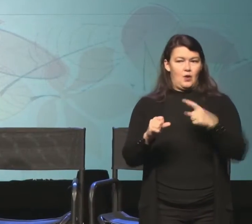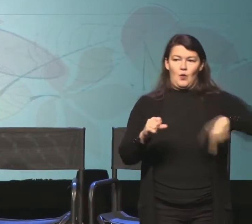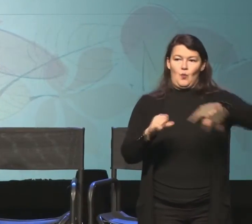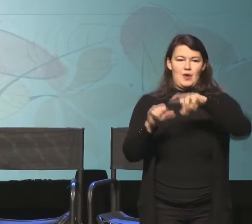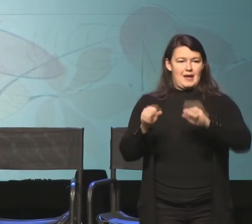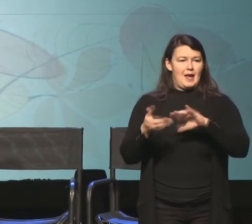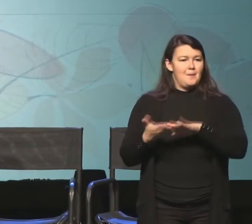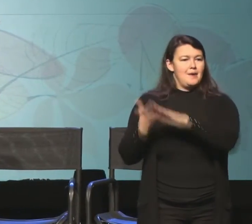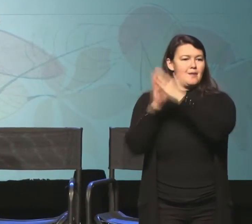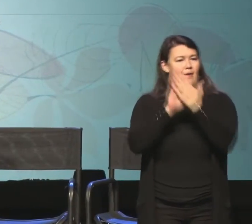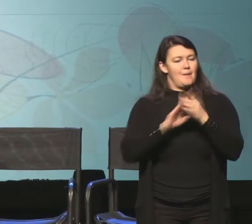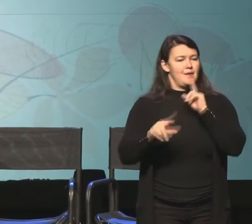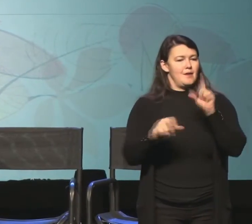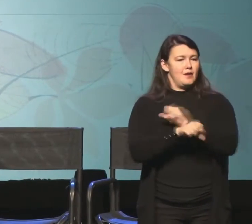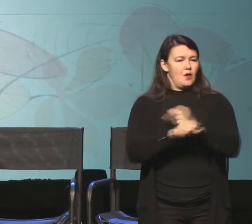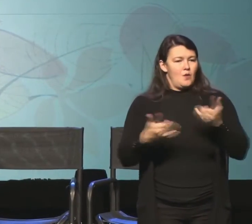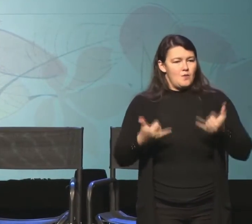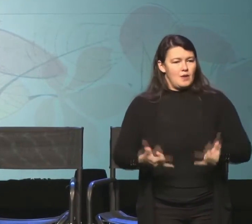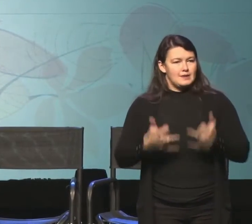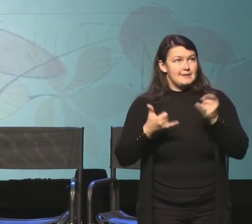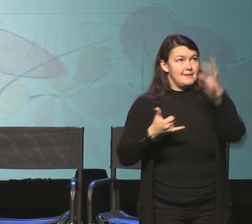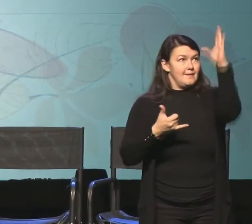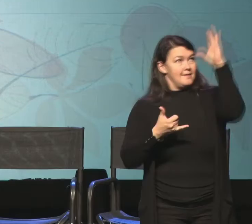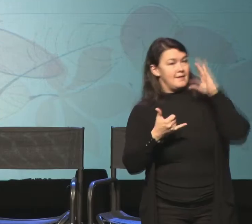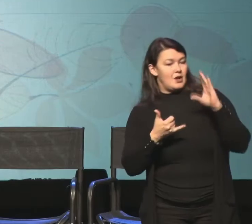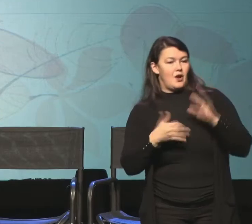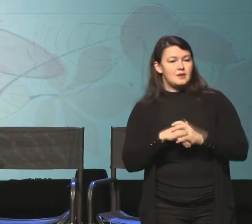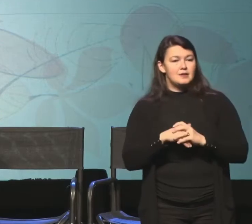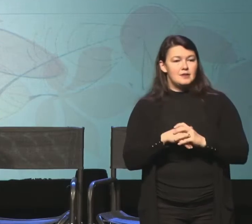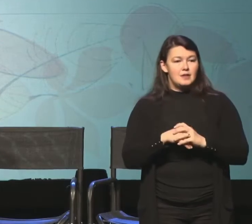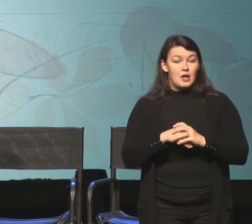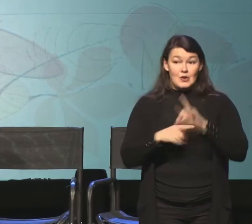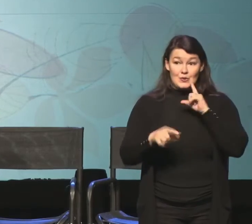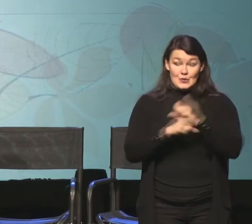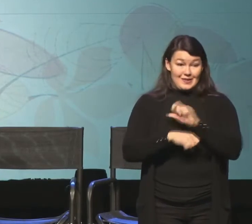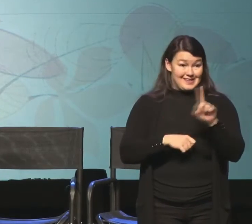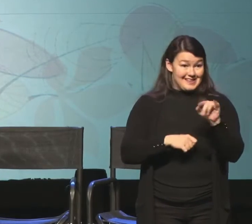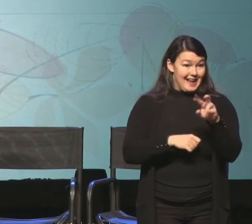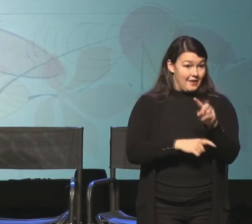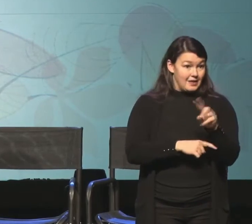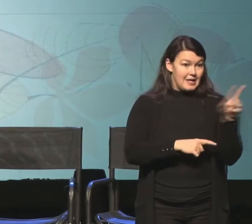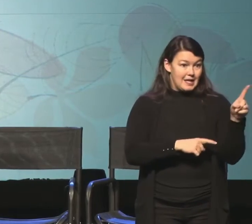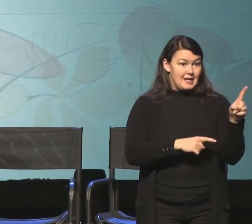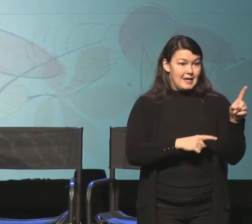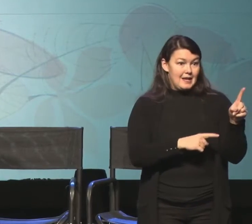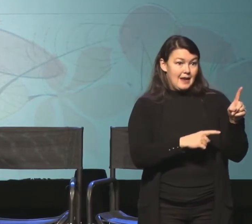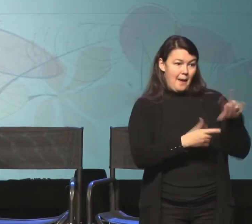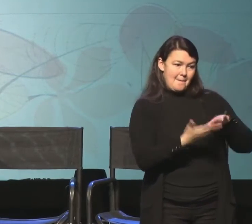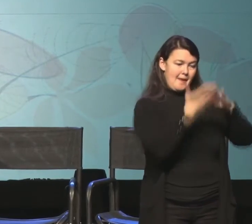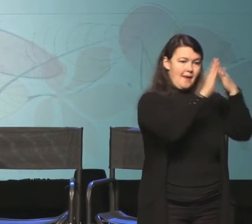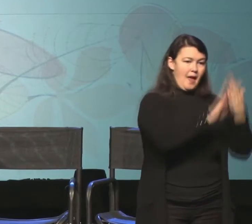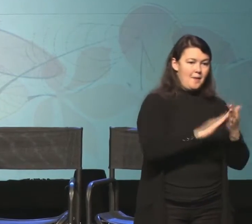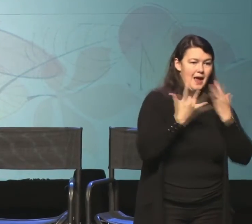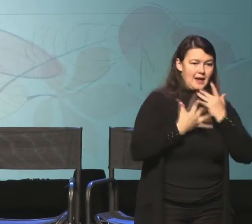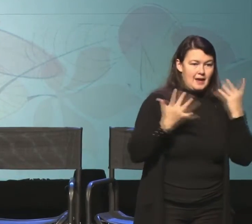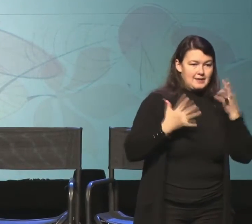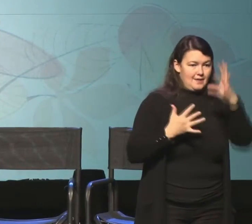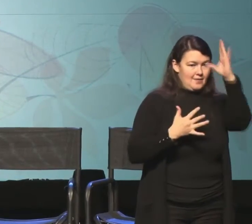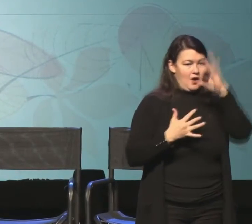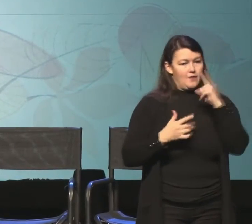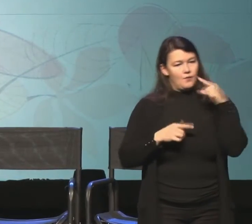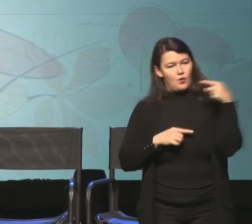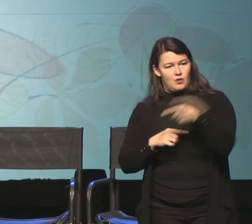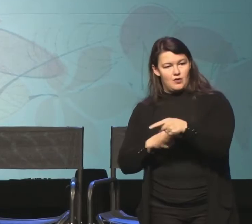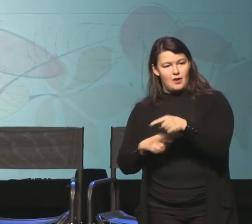very presence of God in people's hearts and lives. Certainly David was the kindness of God to Mephibosheth.